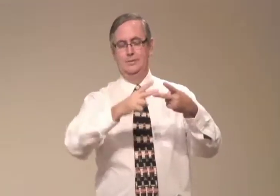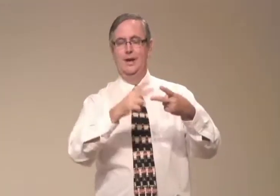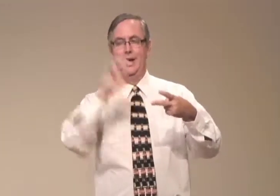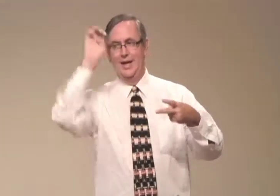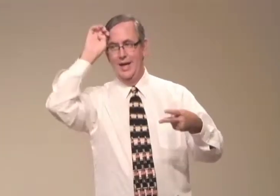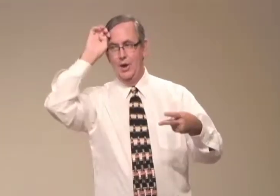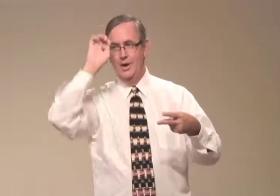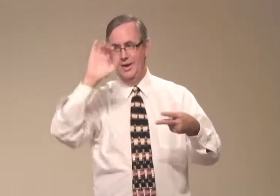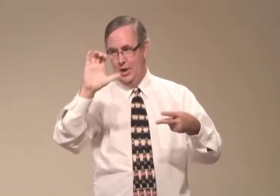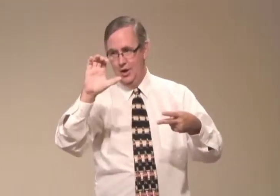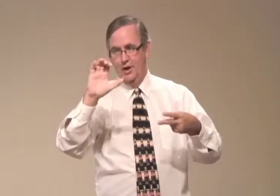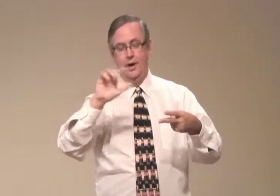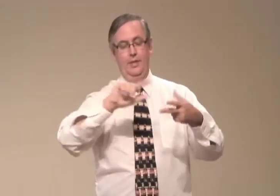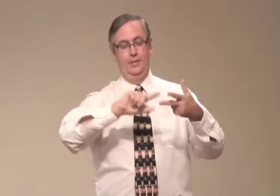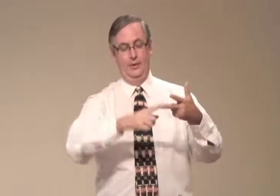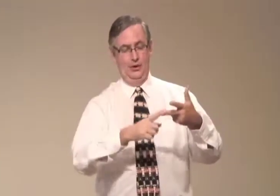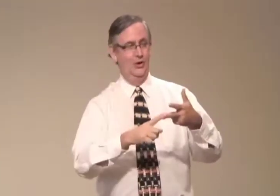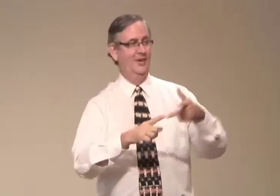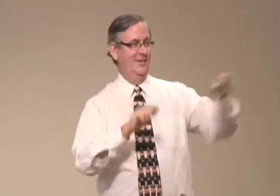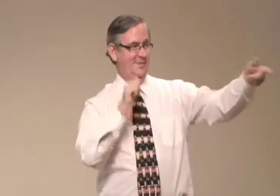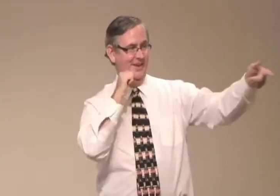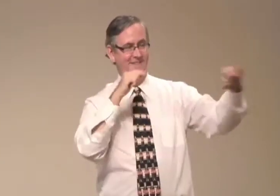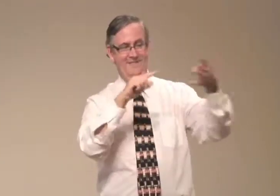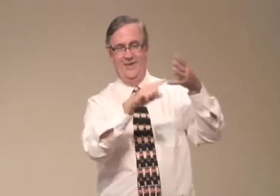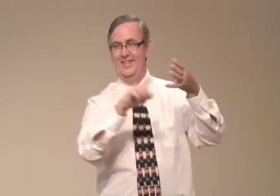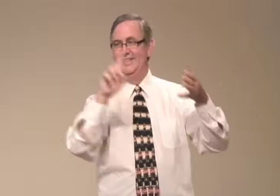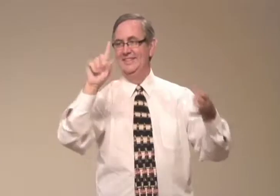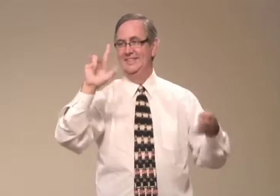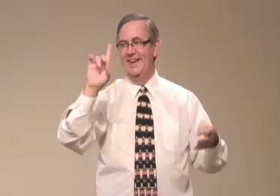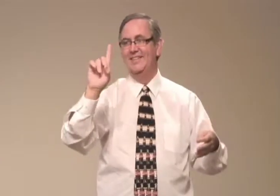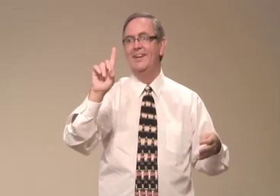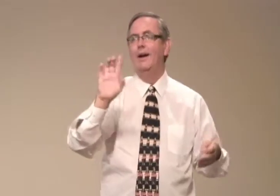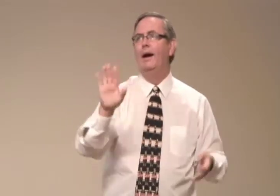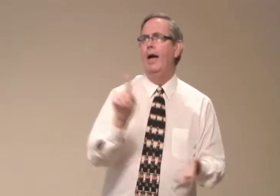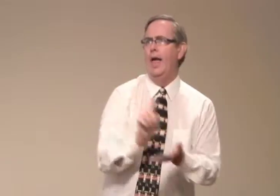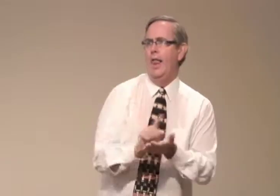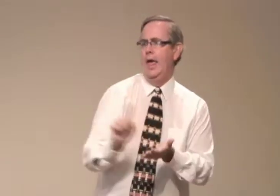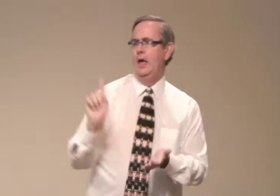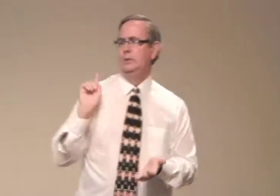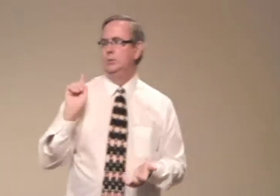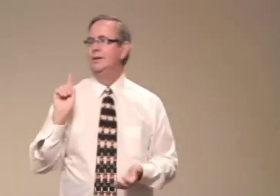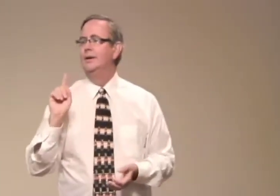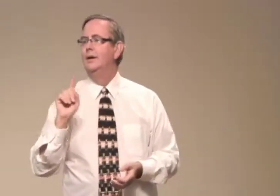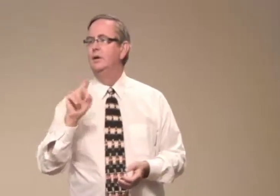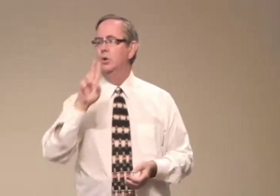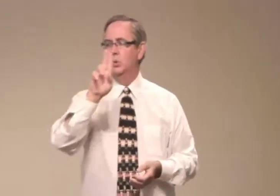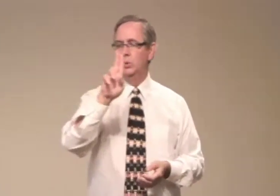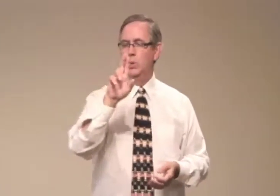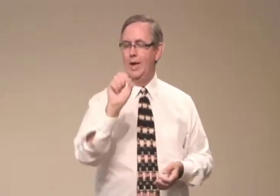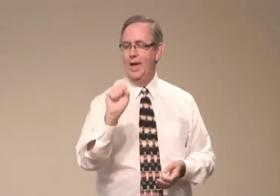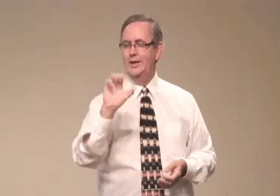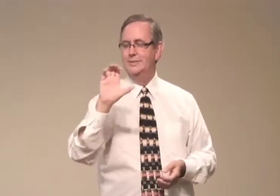Our second child is Eric. Amanda is our third, and our fourth will be David. Last week,